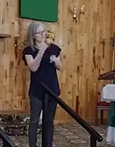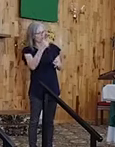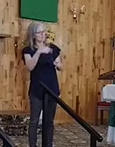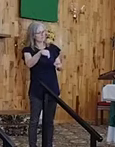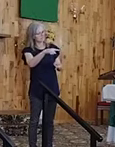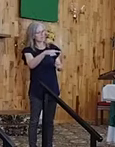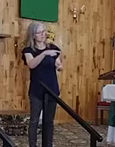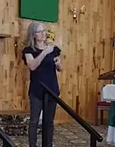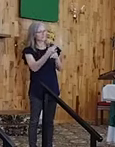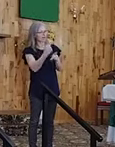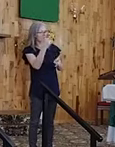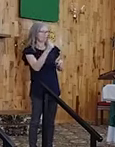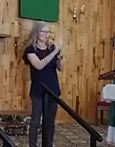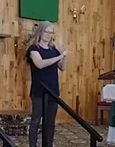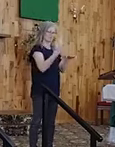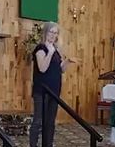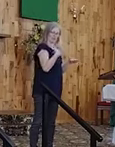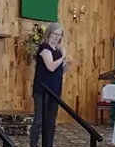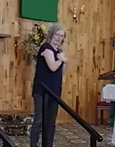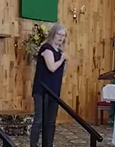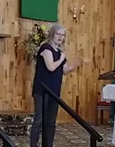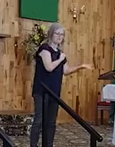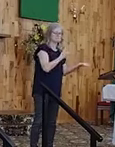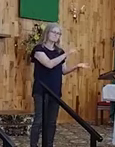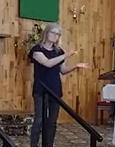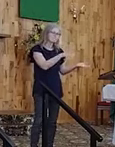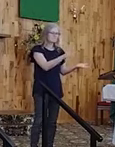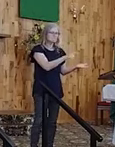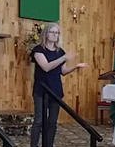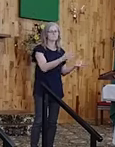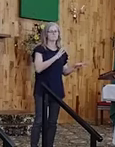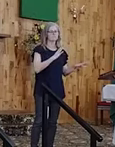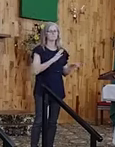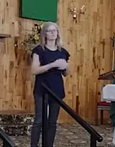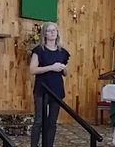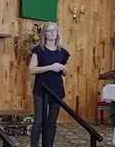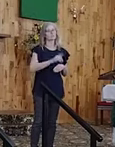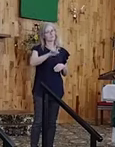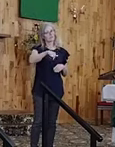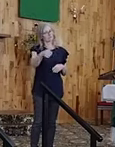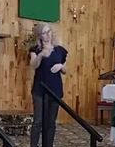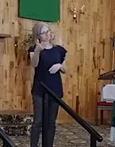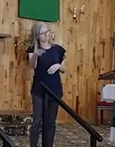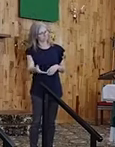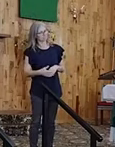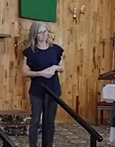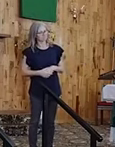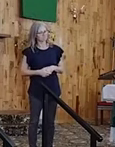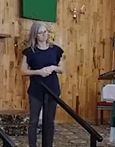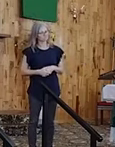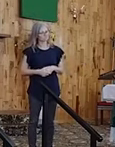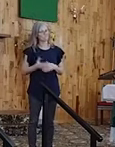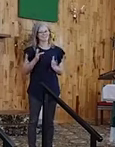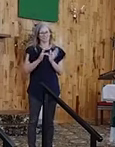for people we love. We can do that. But